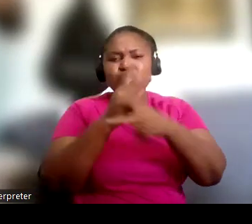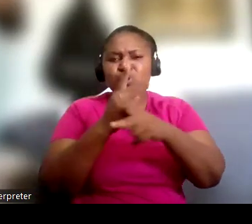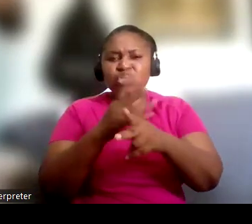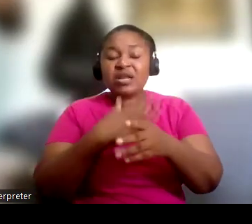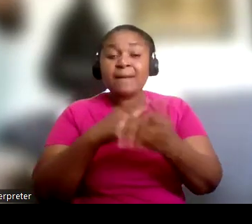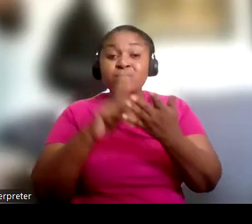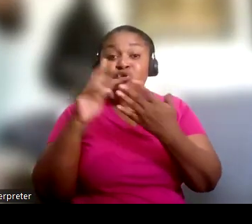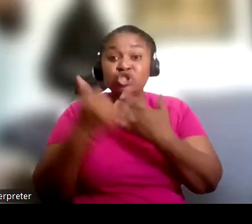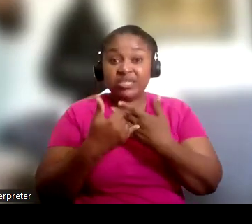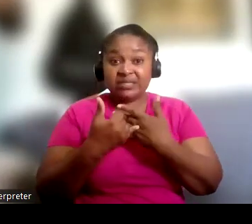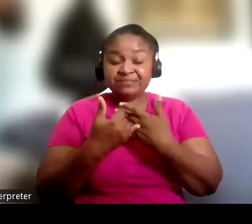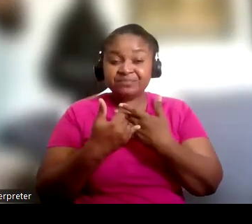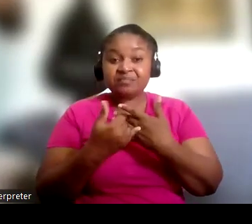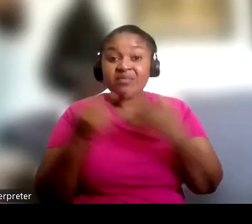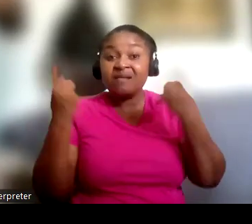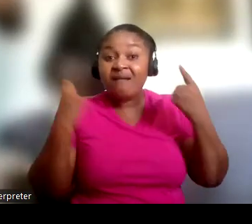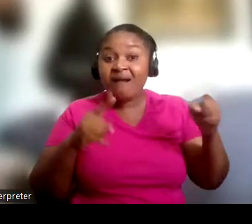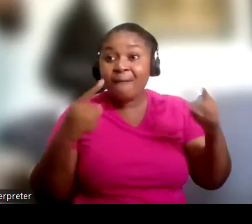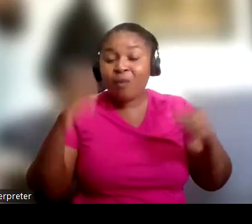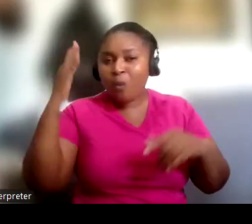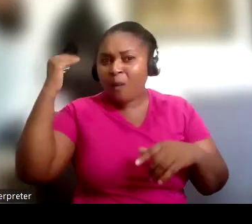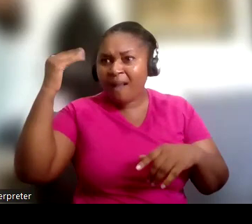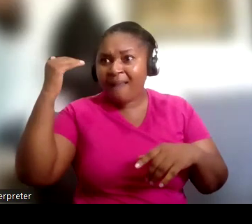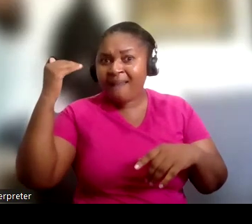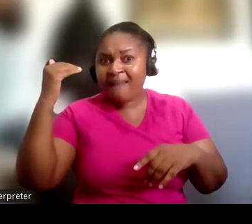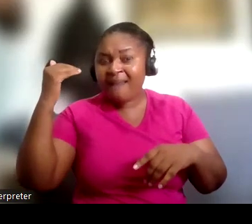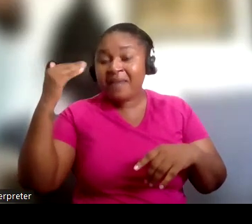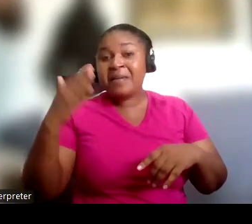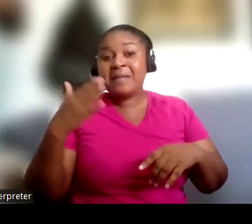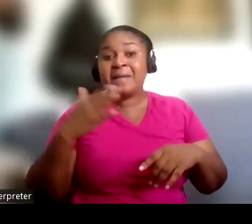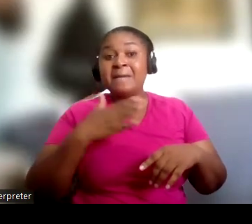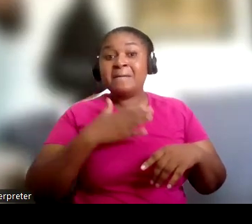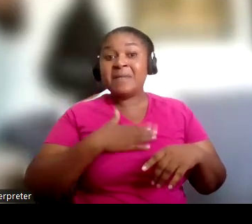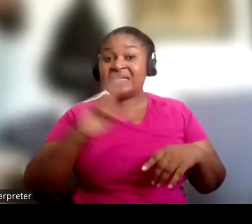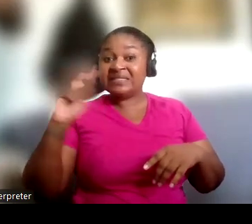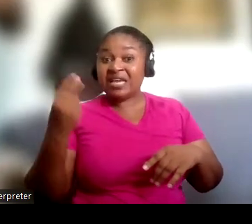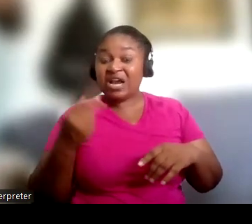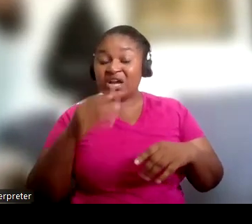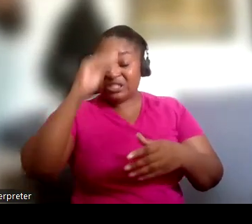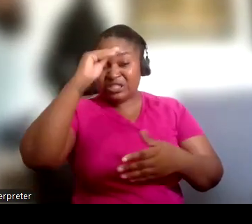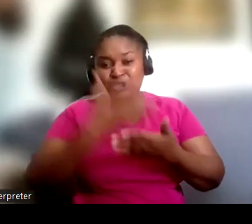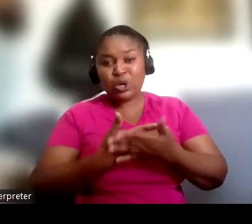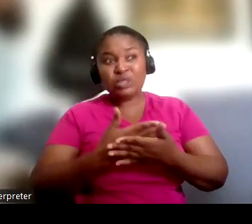been sparked by a challenge by my second son.